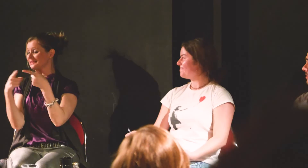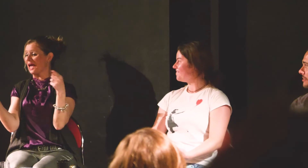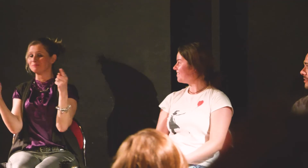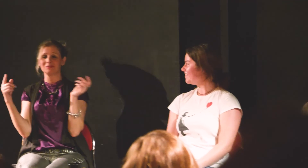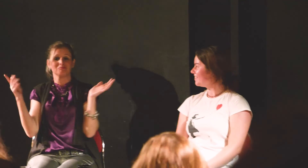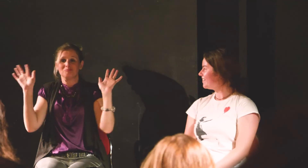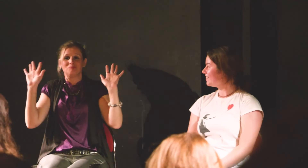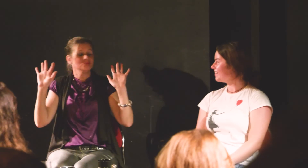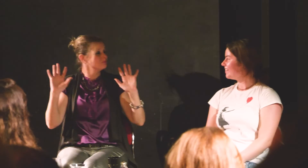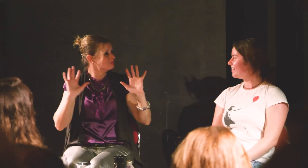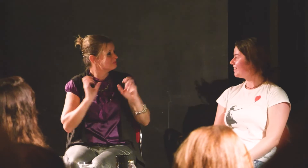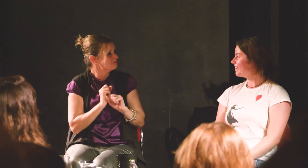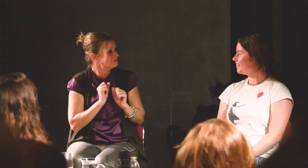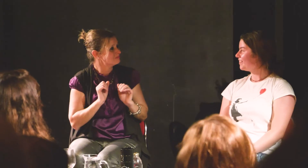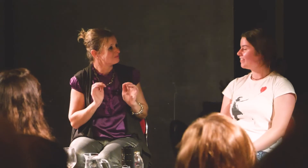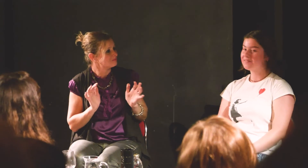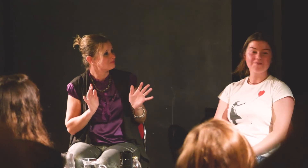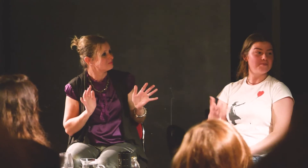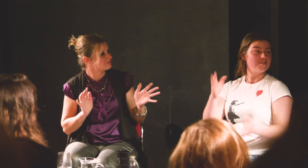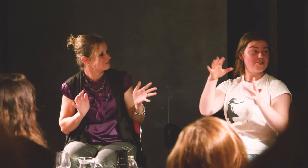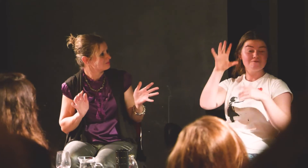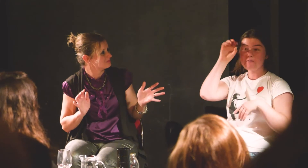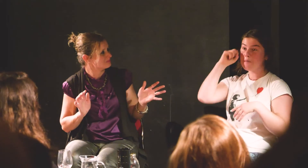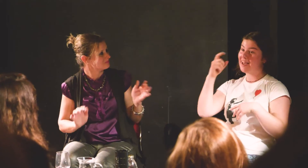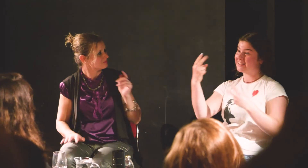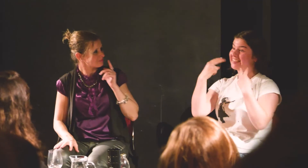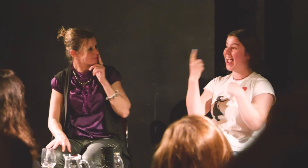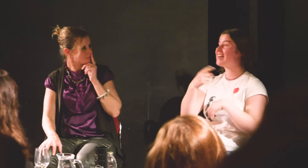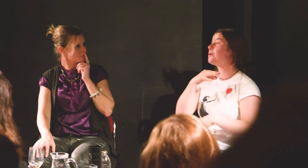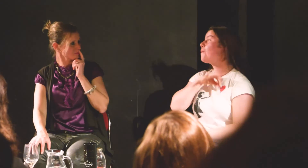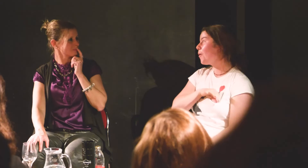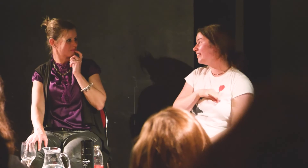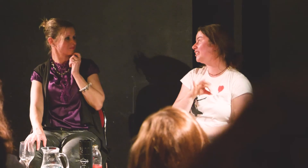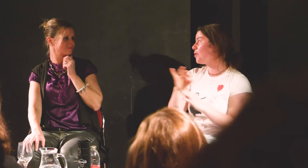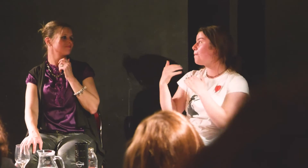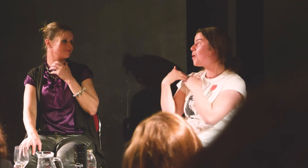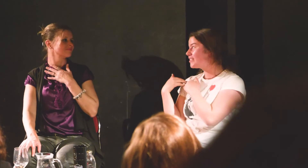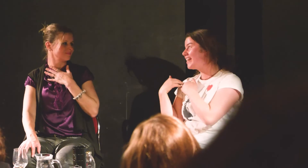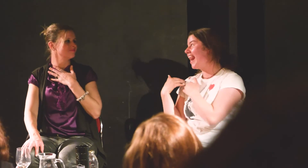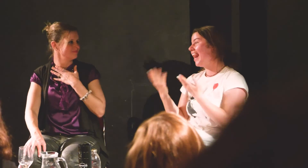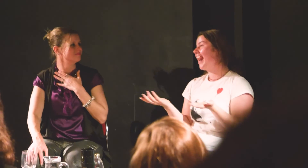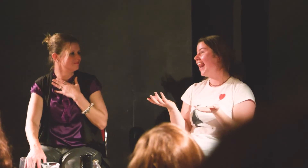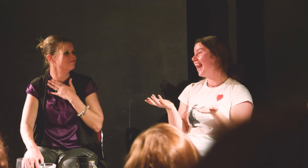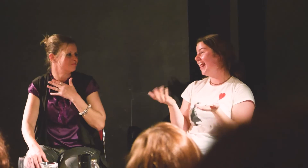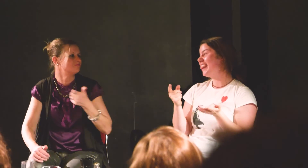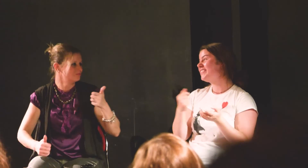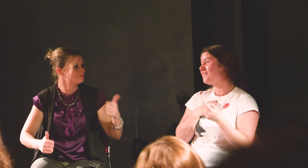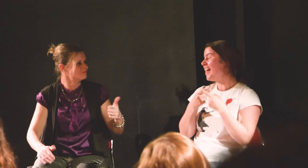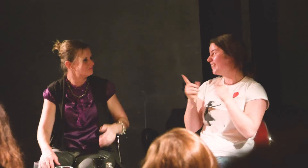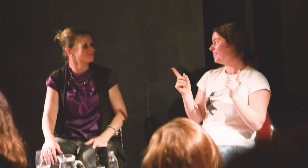One statement. Well, I just want you to see us